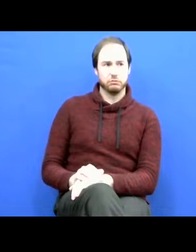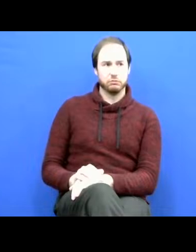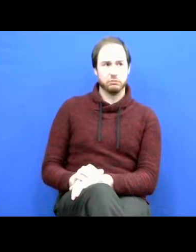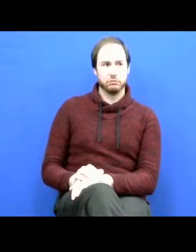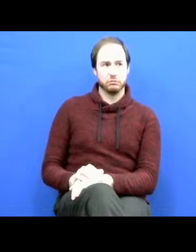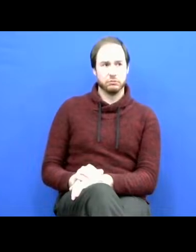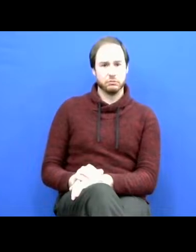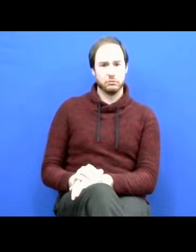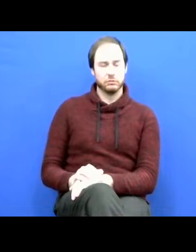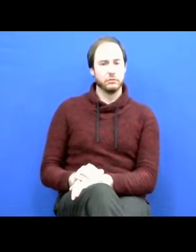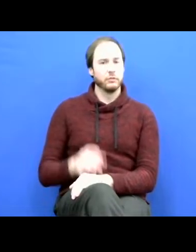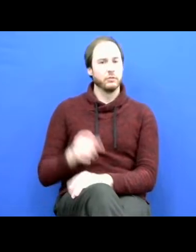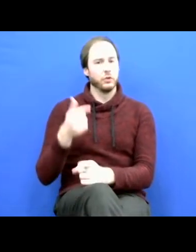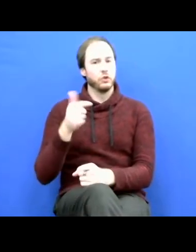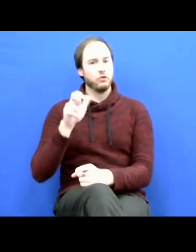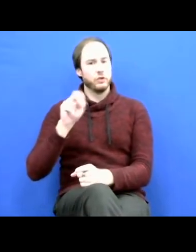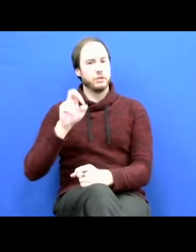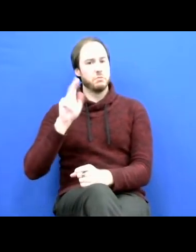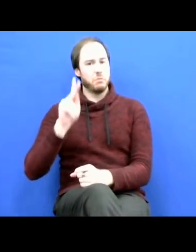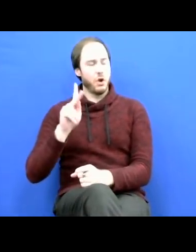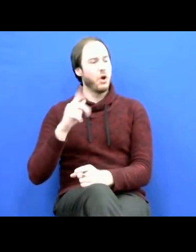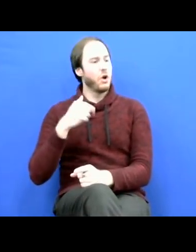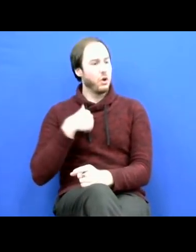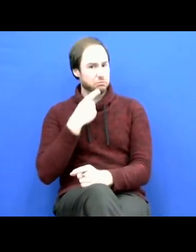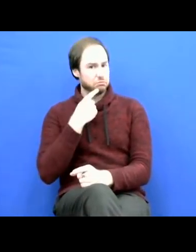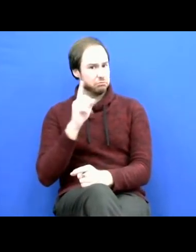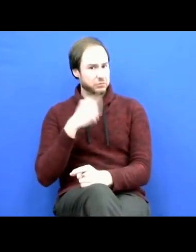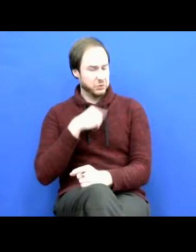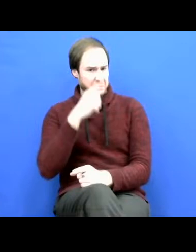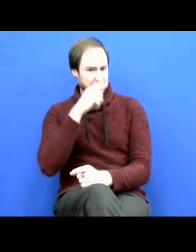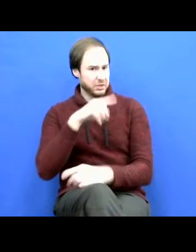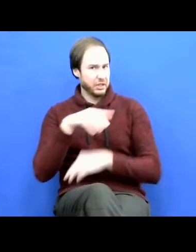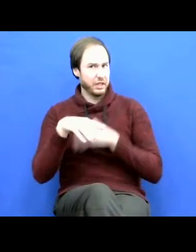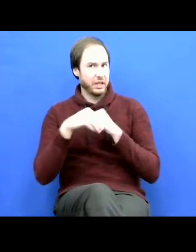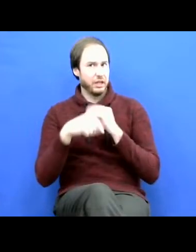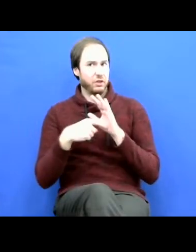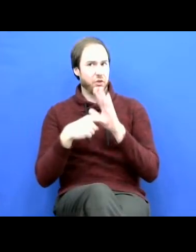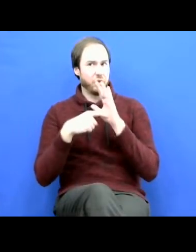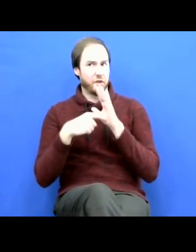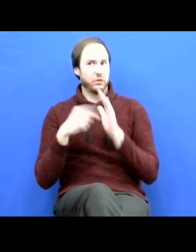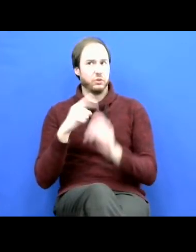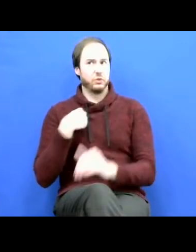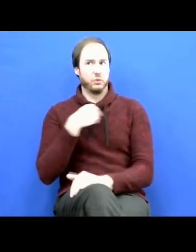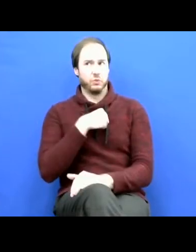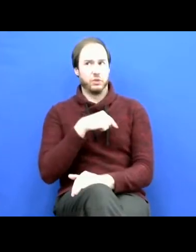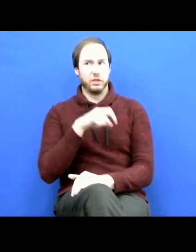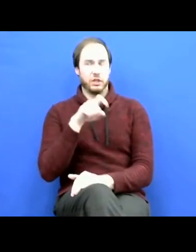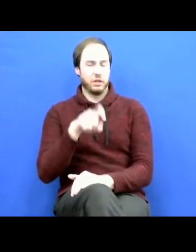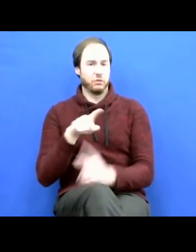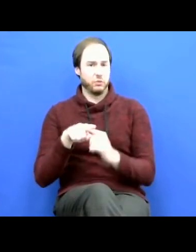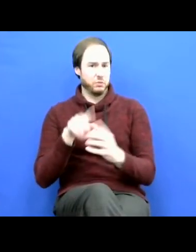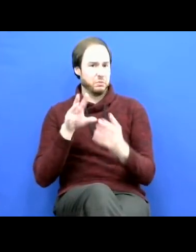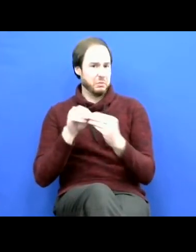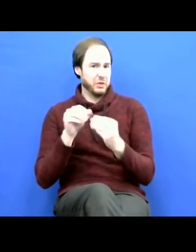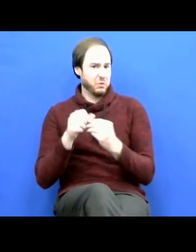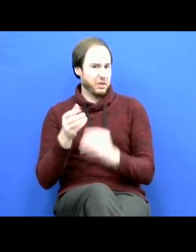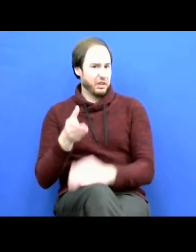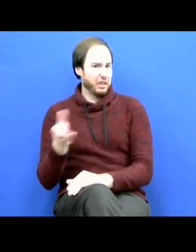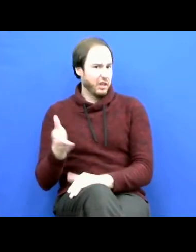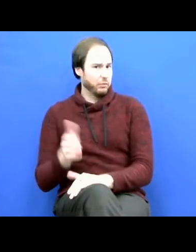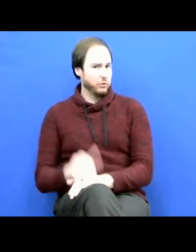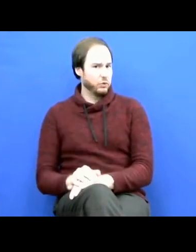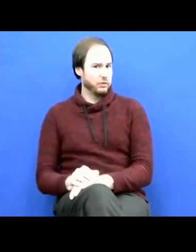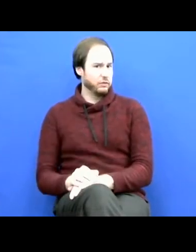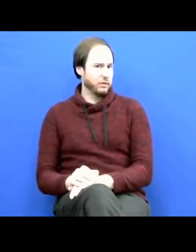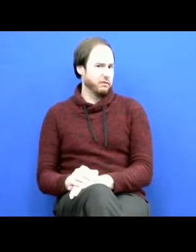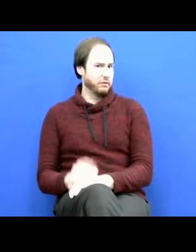And I did just want to say we would be open to having a condition where we would have to meet with these landowners and figure